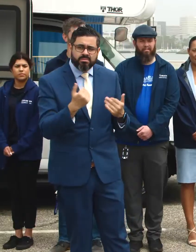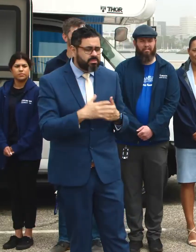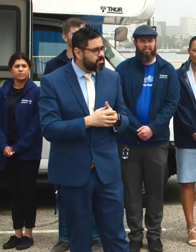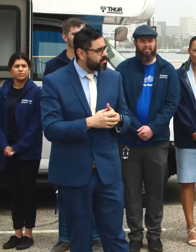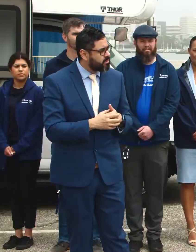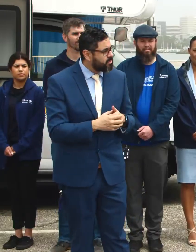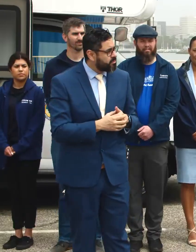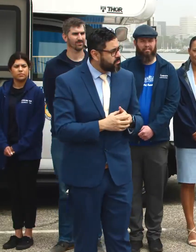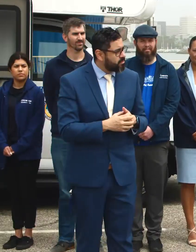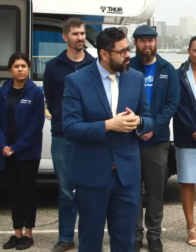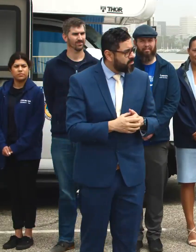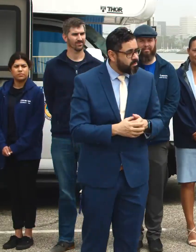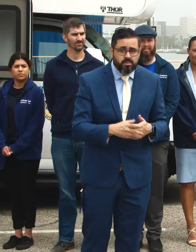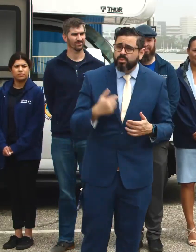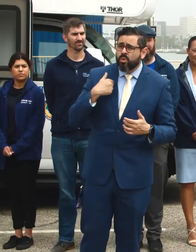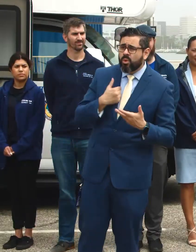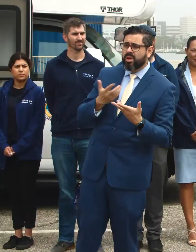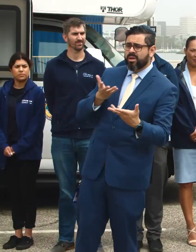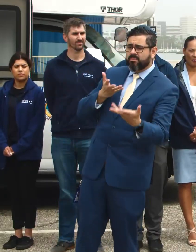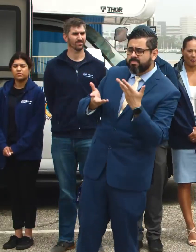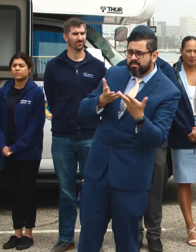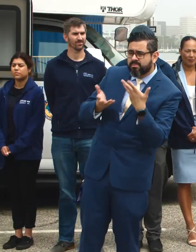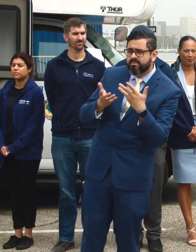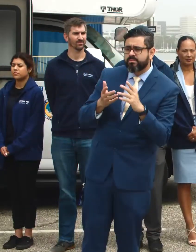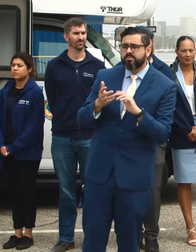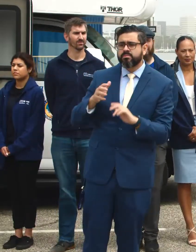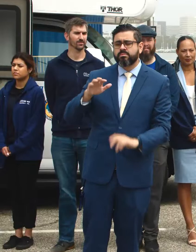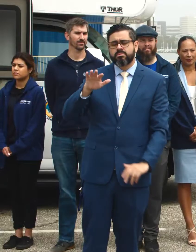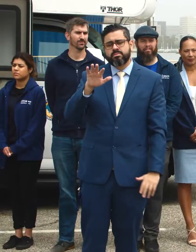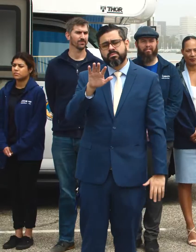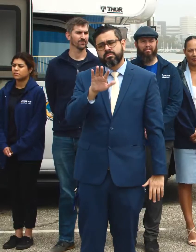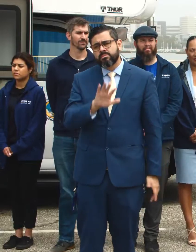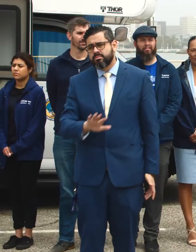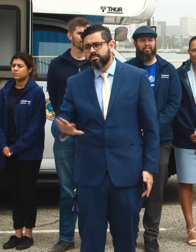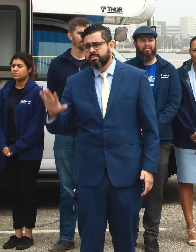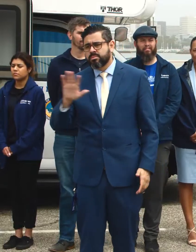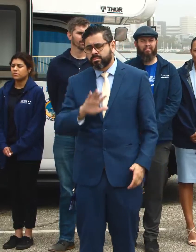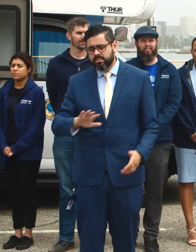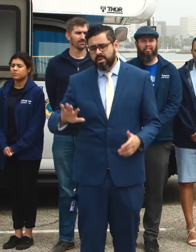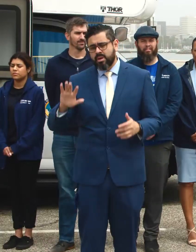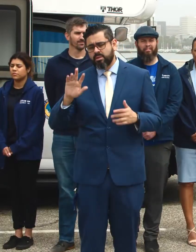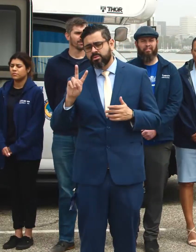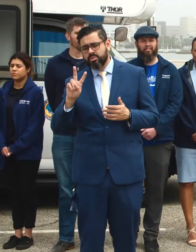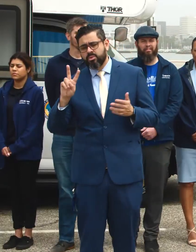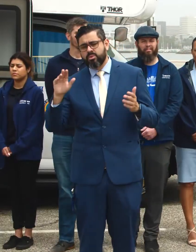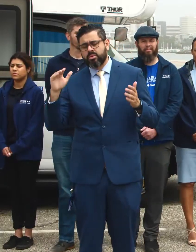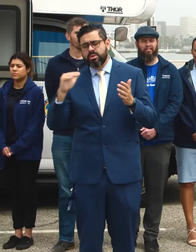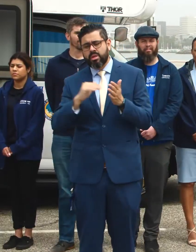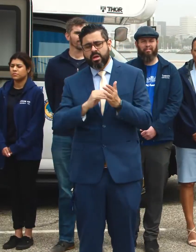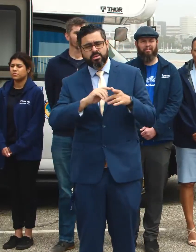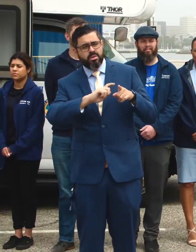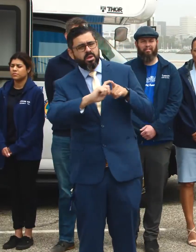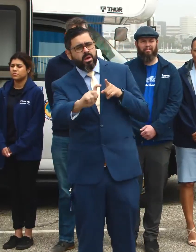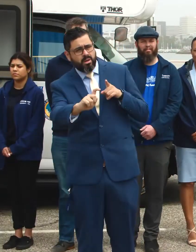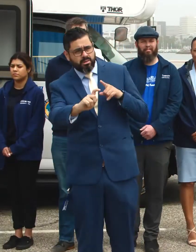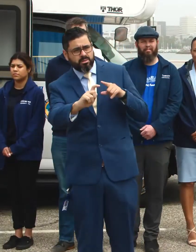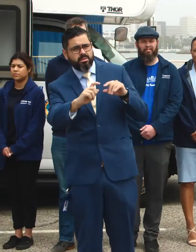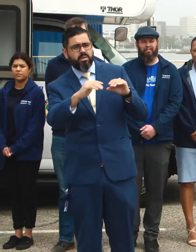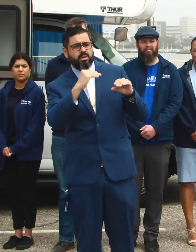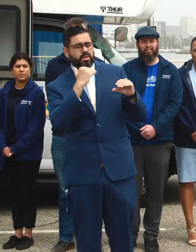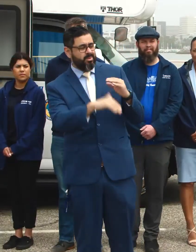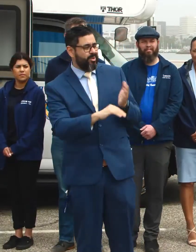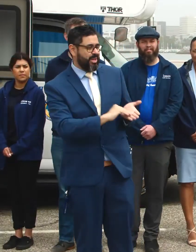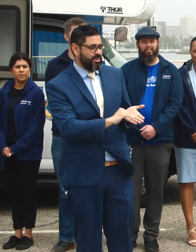so we interacted probably somewhere with at least 2,000 calls and emails and things like that. Sorry, the